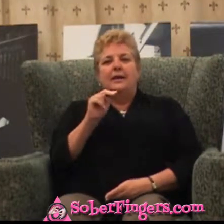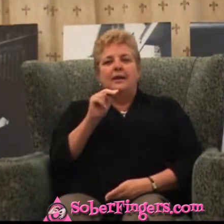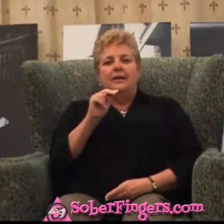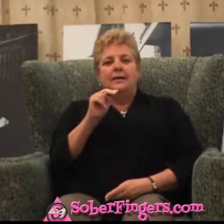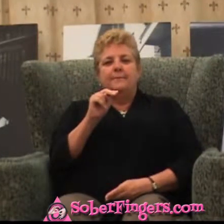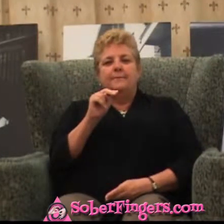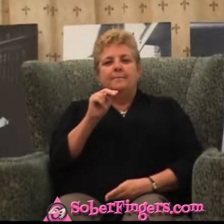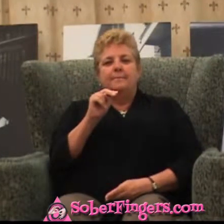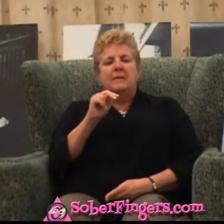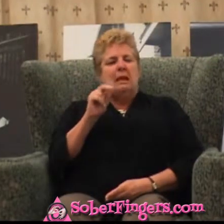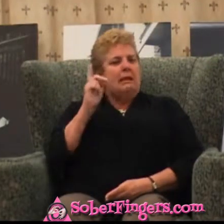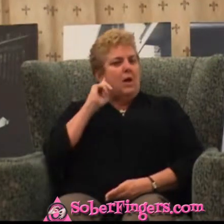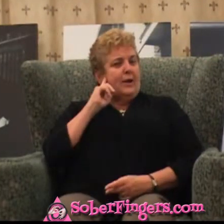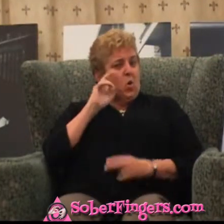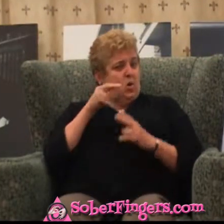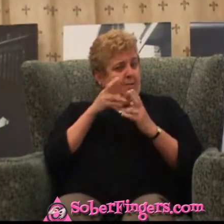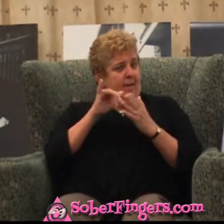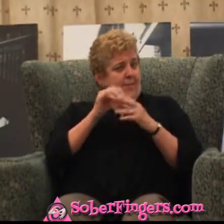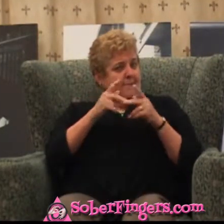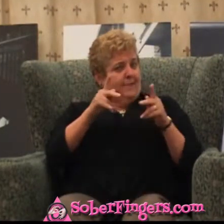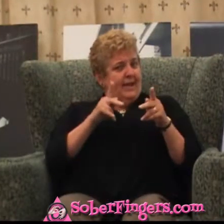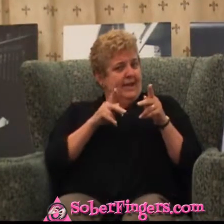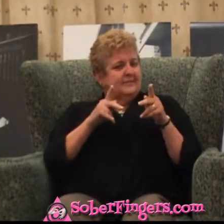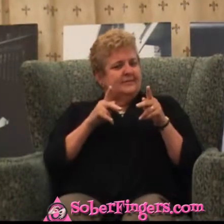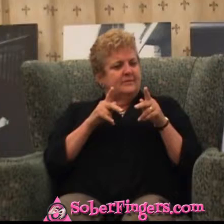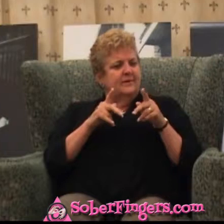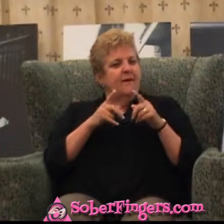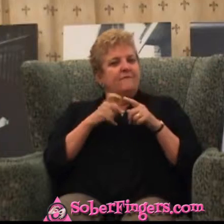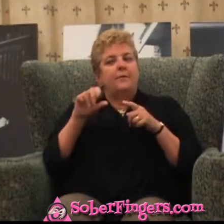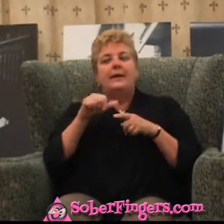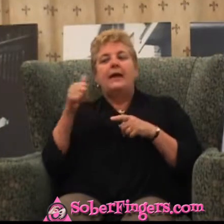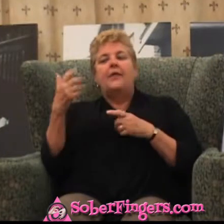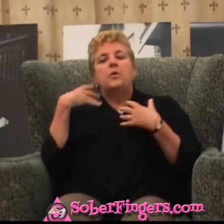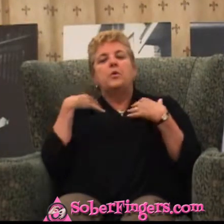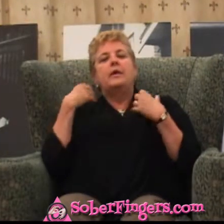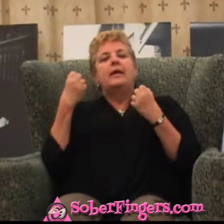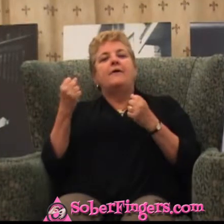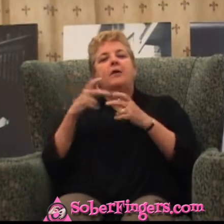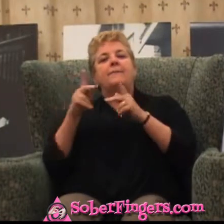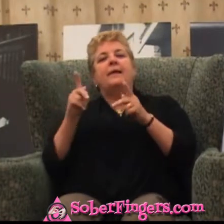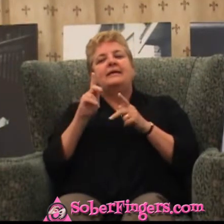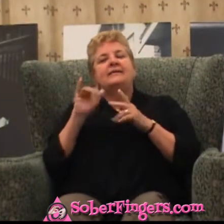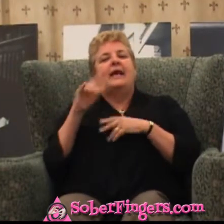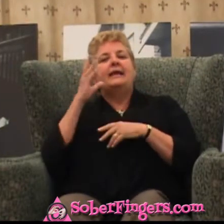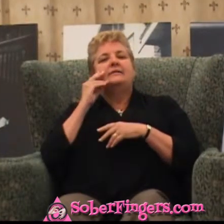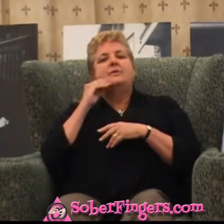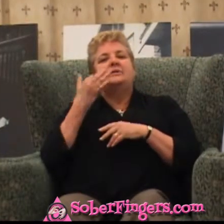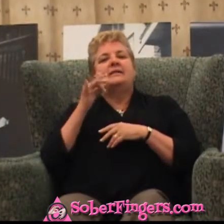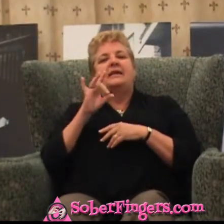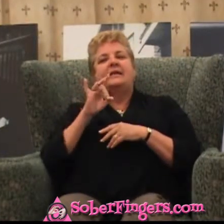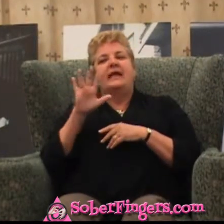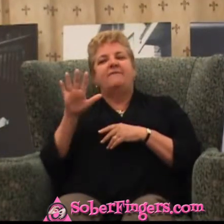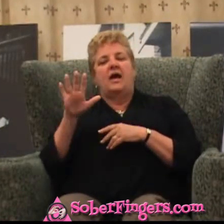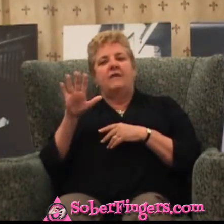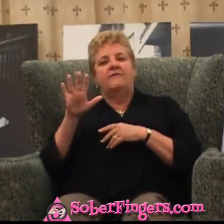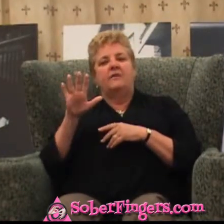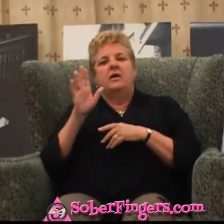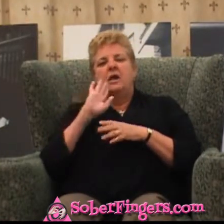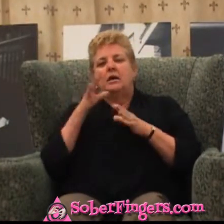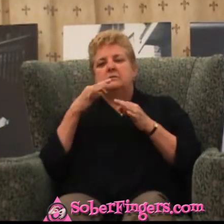And I had heard about The Wagon from a recovery place I'd been to in 1985, and I'll share a little bit about that in a little bit. But I went to The